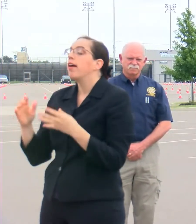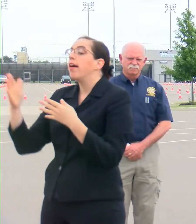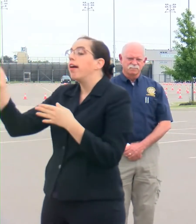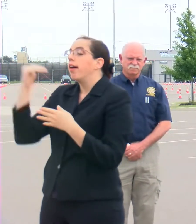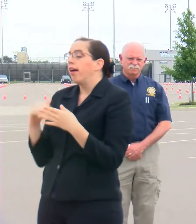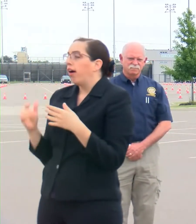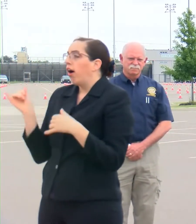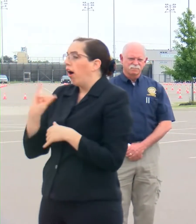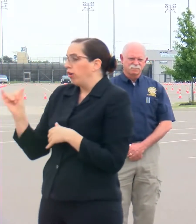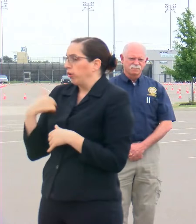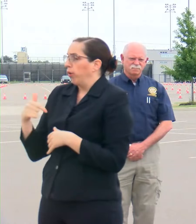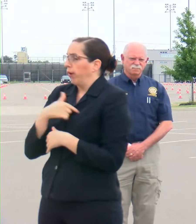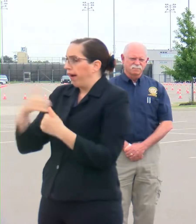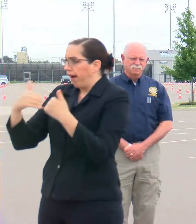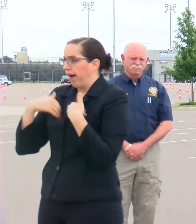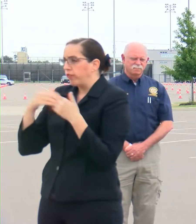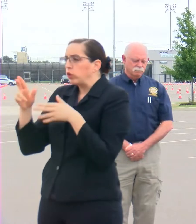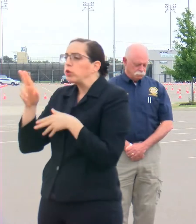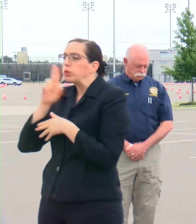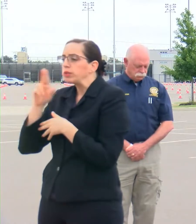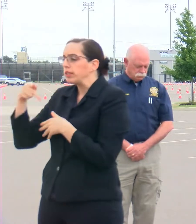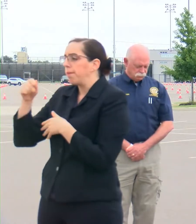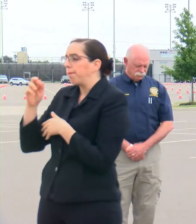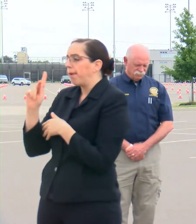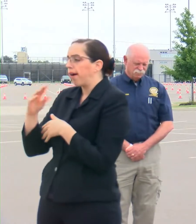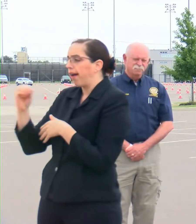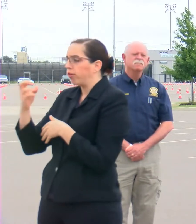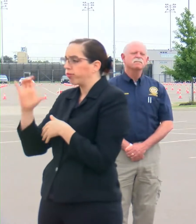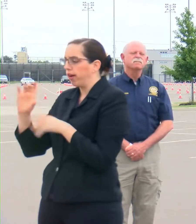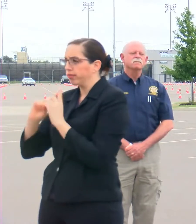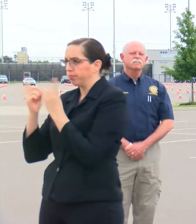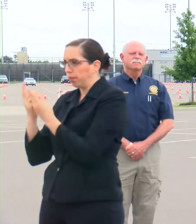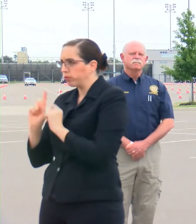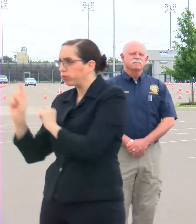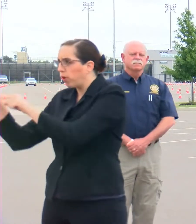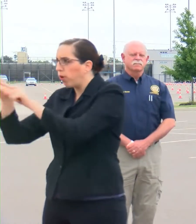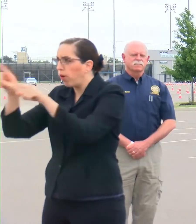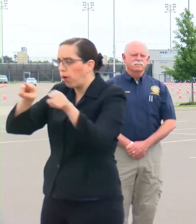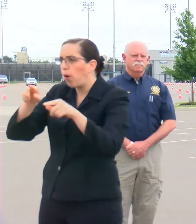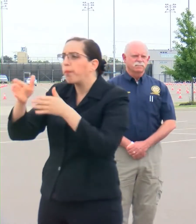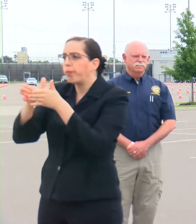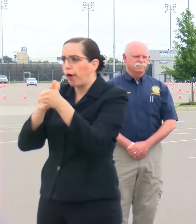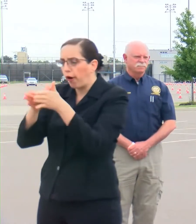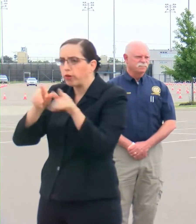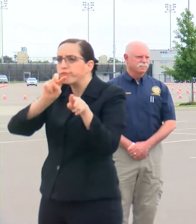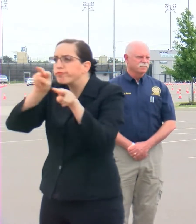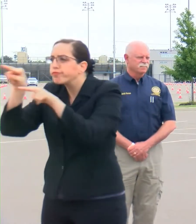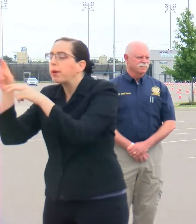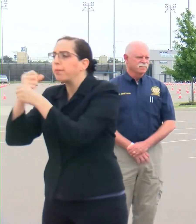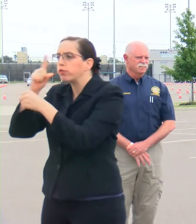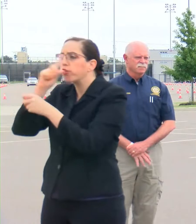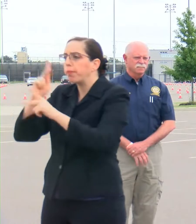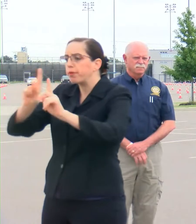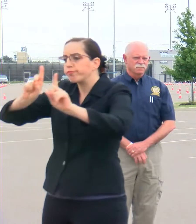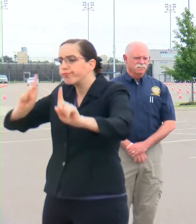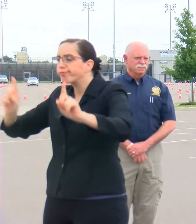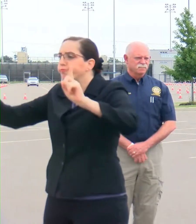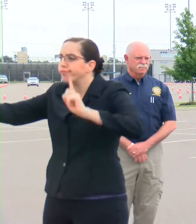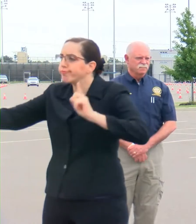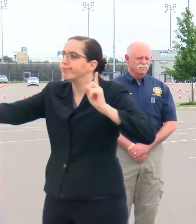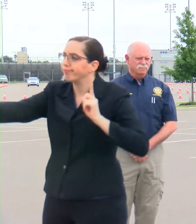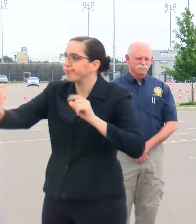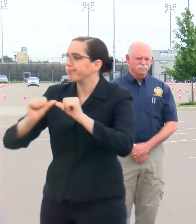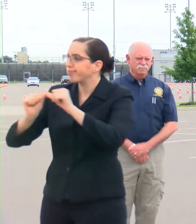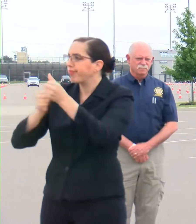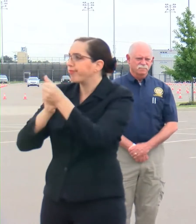dispatching Houston Parks and Recs to our parks to ensure that people are complying with the social distancing. So I think